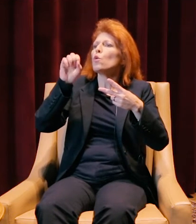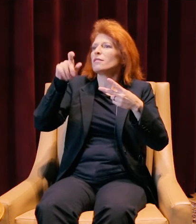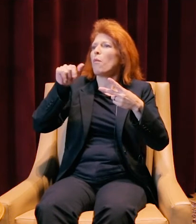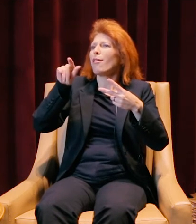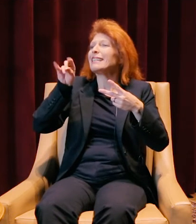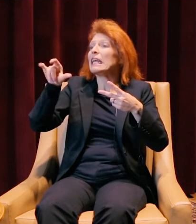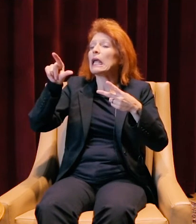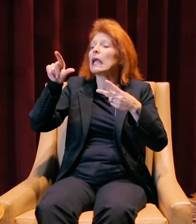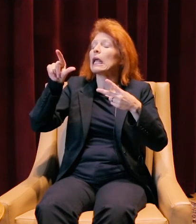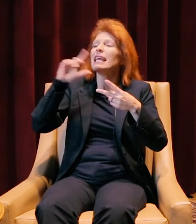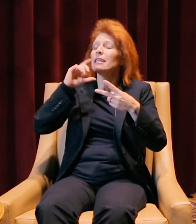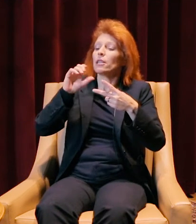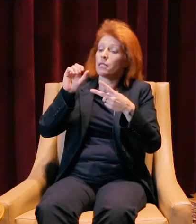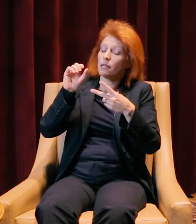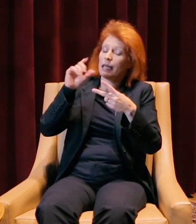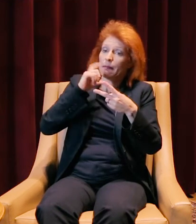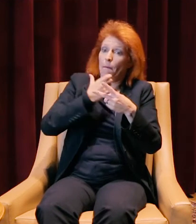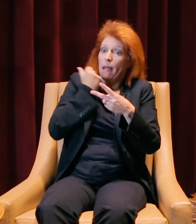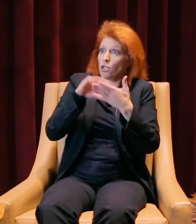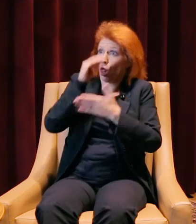with. What I learned from him is that